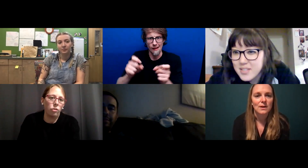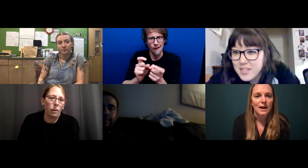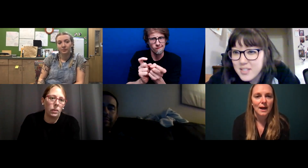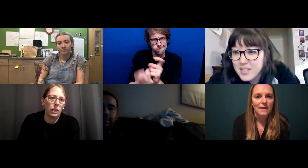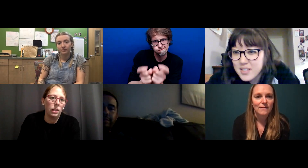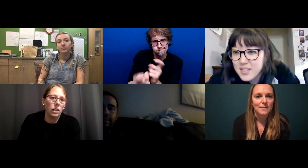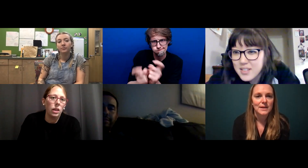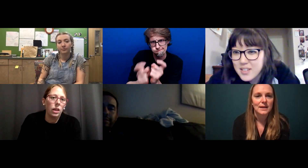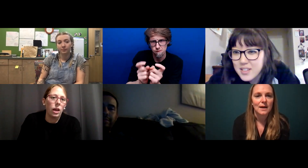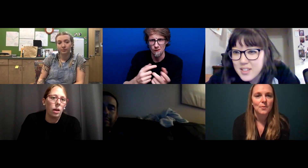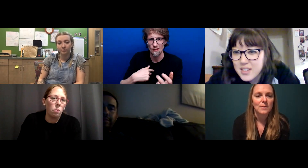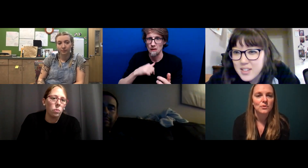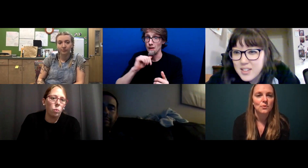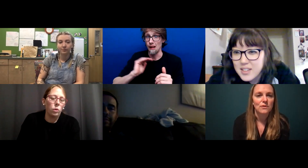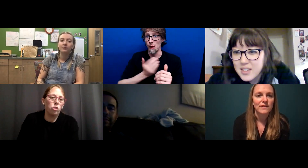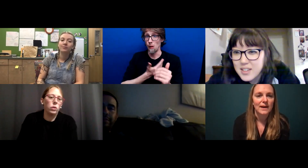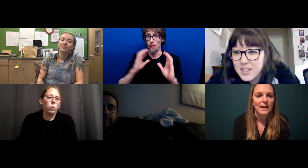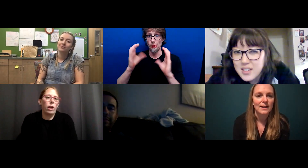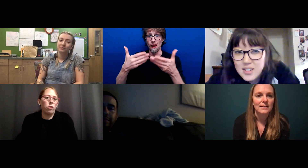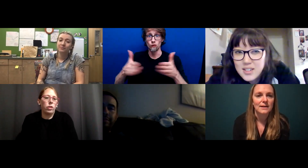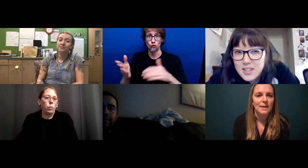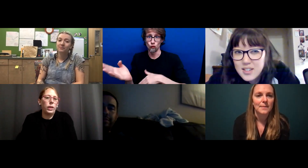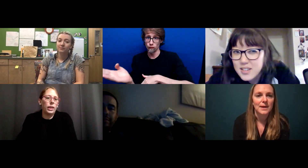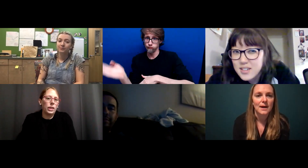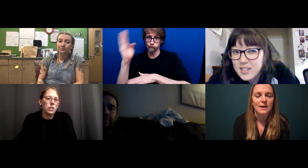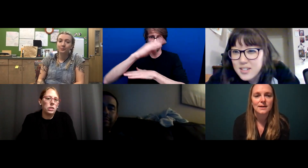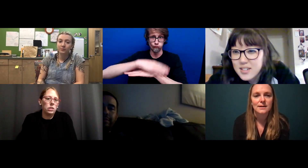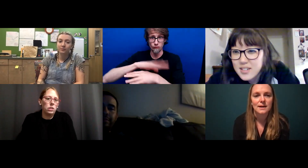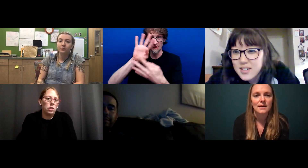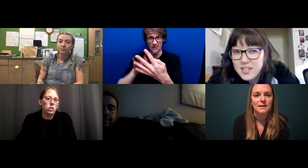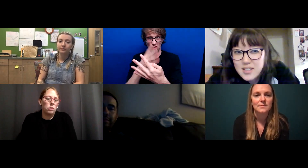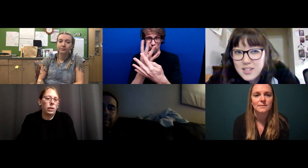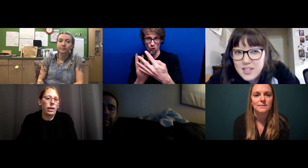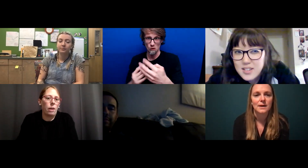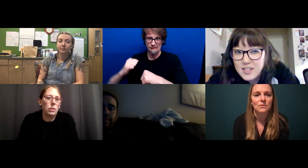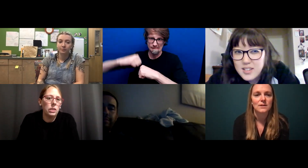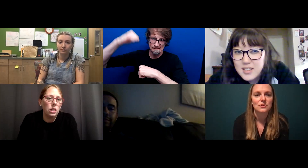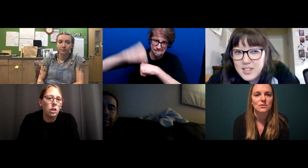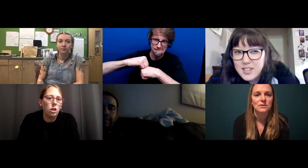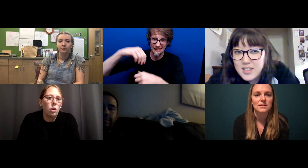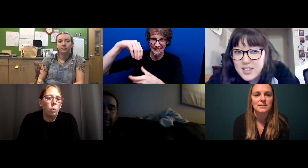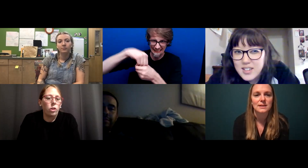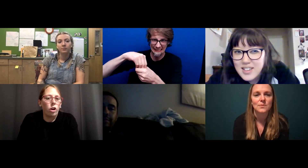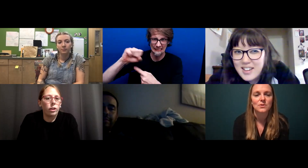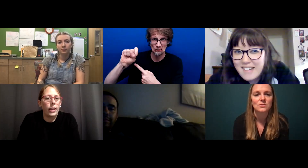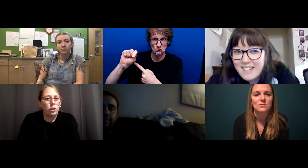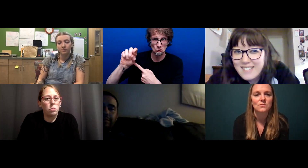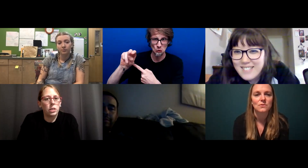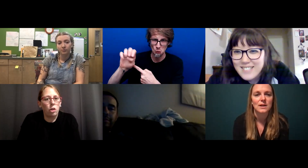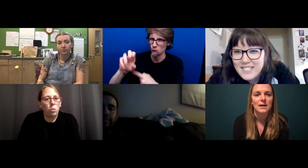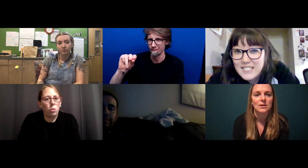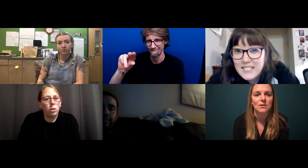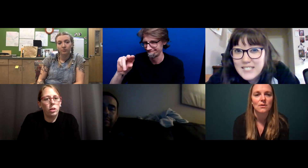each family with doing whatever that we can to make that happen. With our